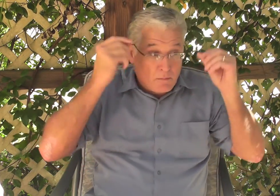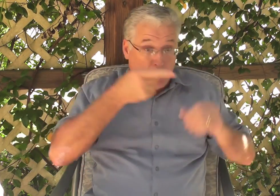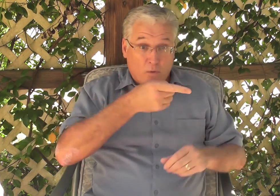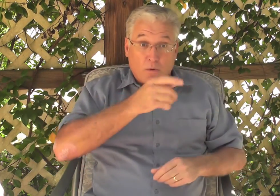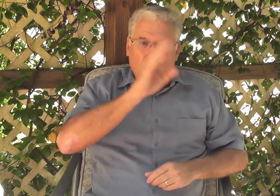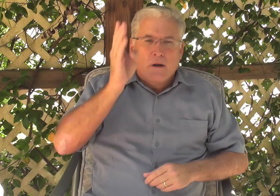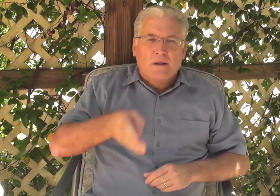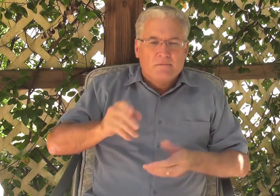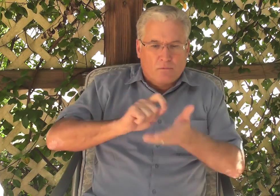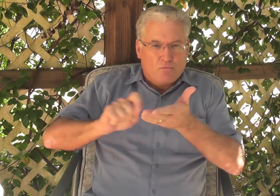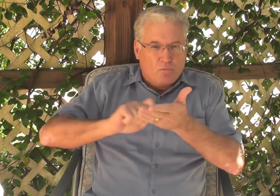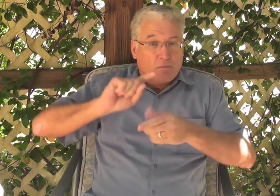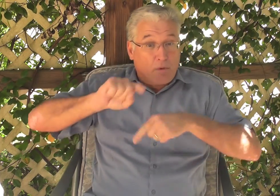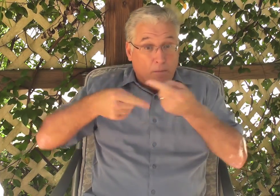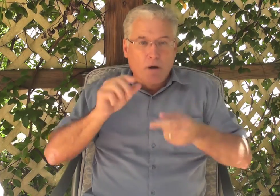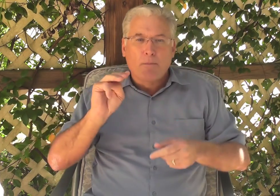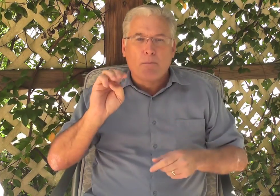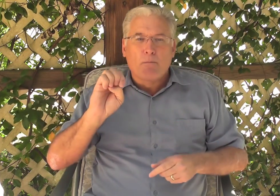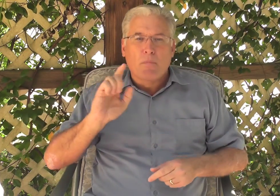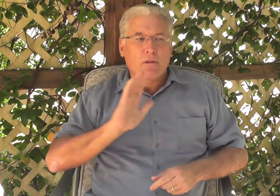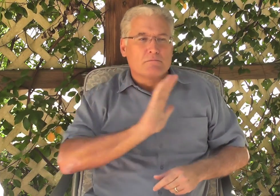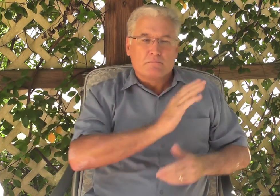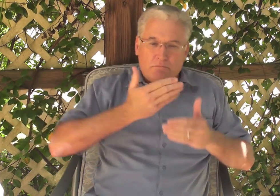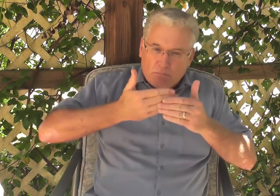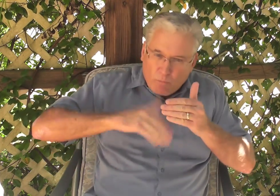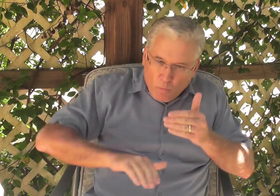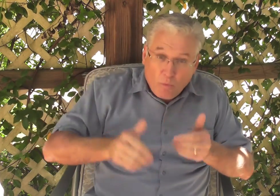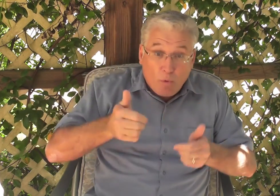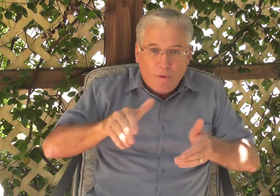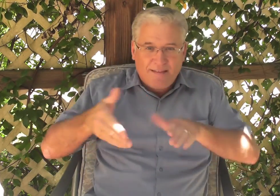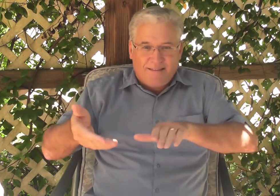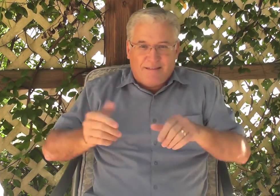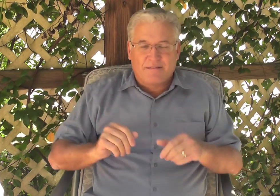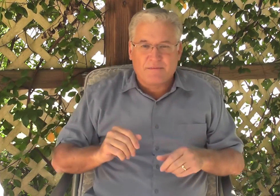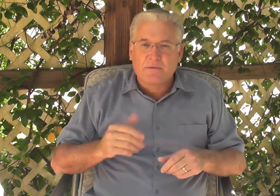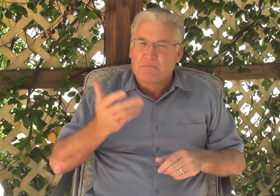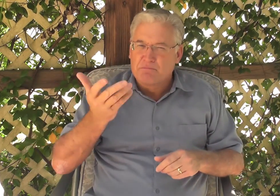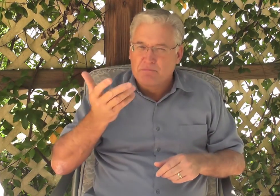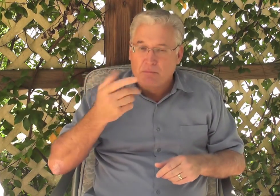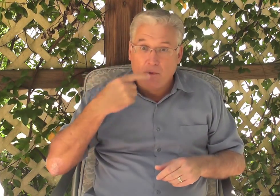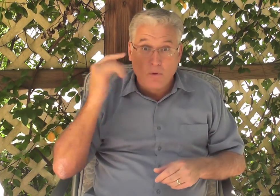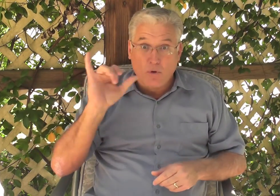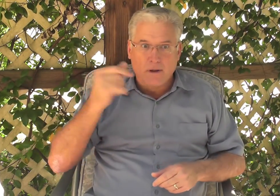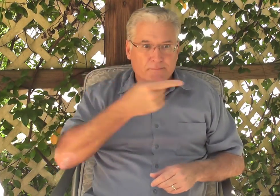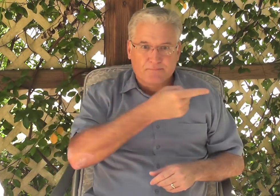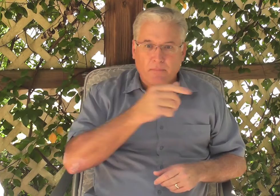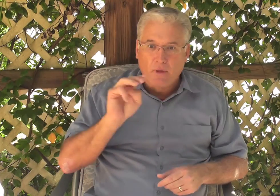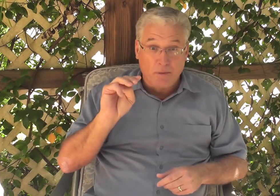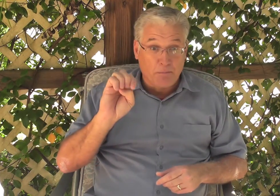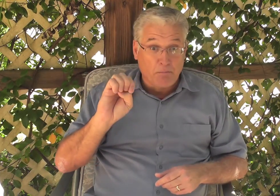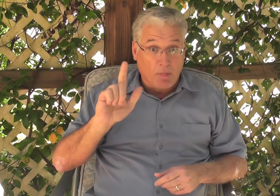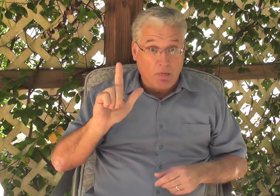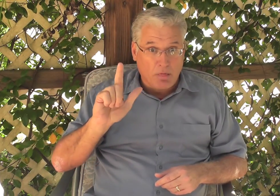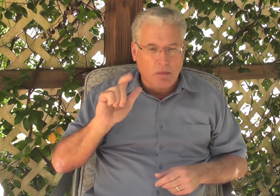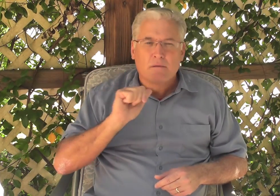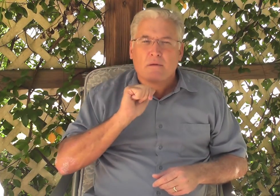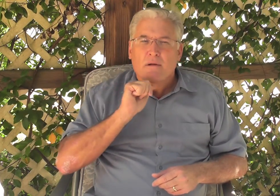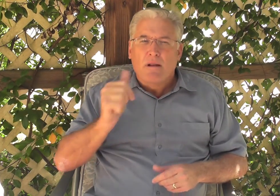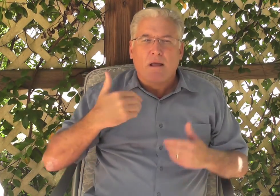it. Moses never wrote down about Melchizedek's birth or about his death. So we look to each